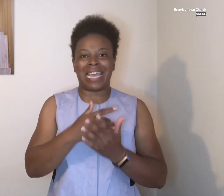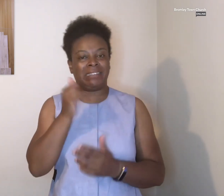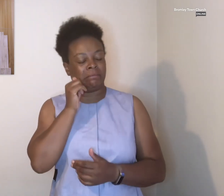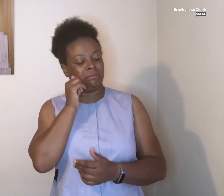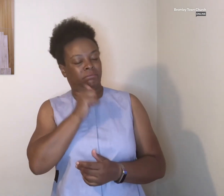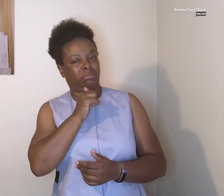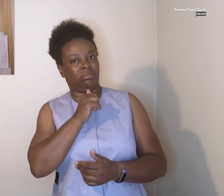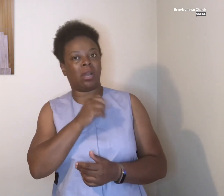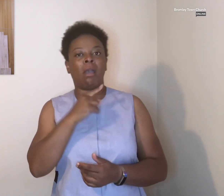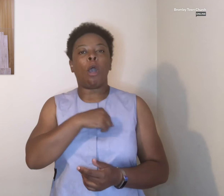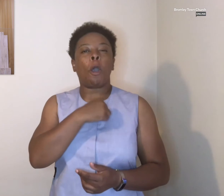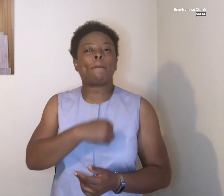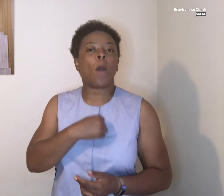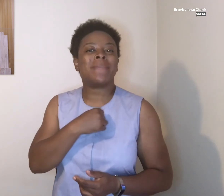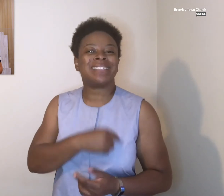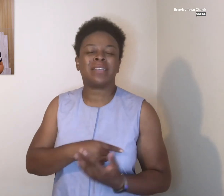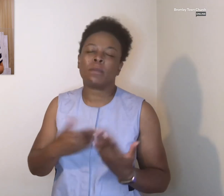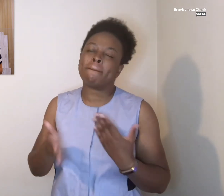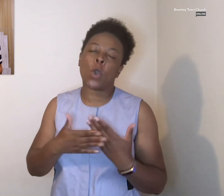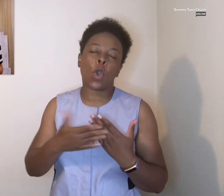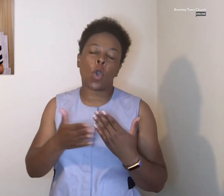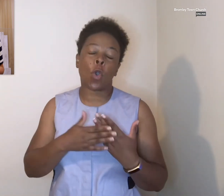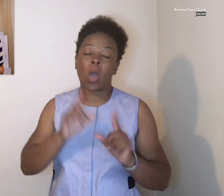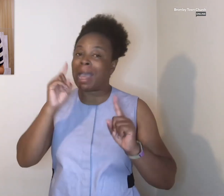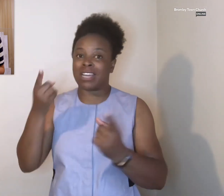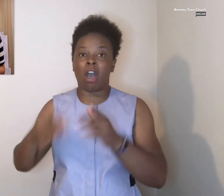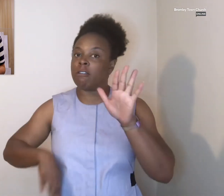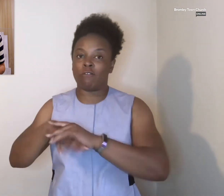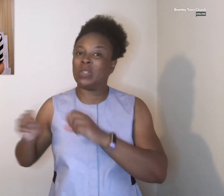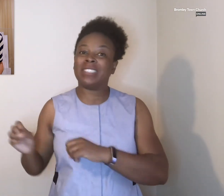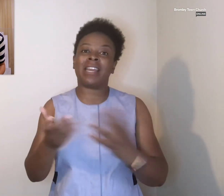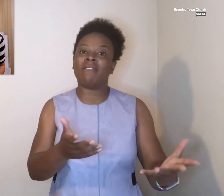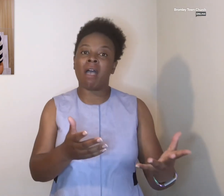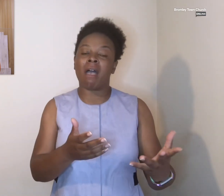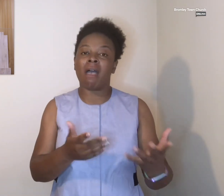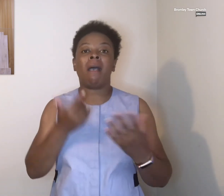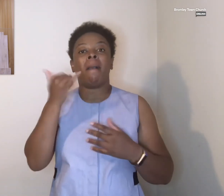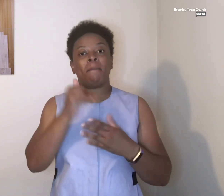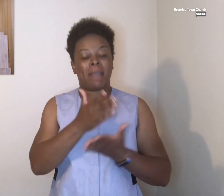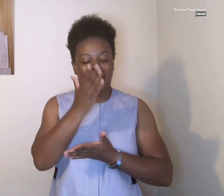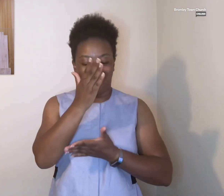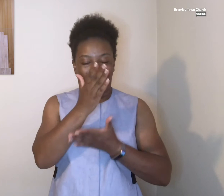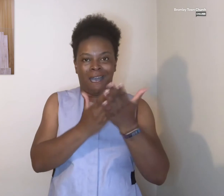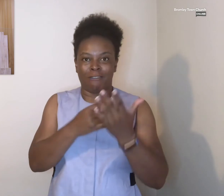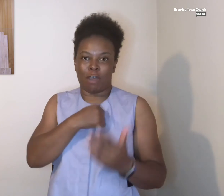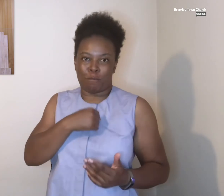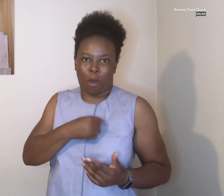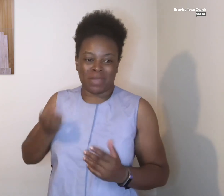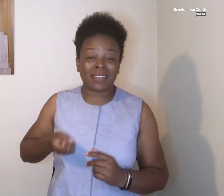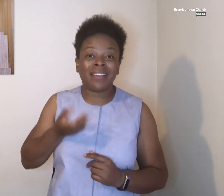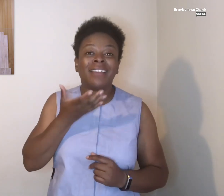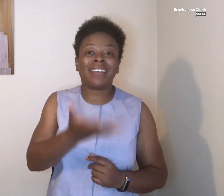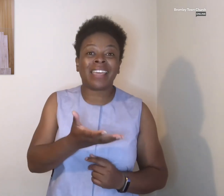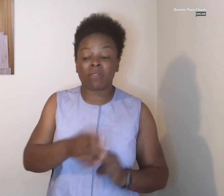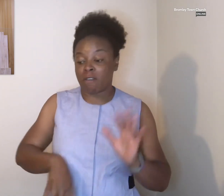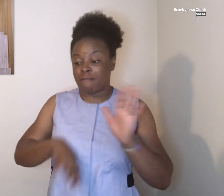you more than it can deliver. It promises you, and you only actually get a fraction of what it said it was going to